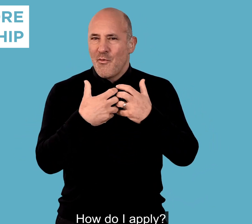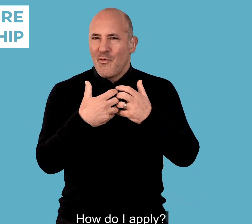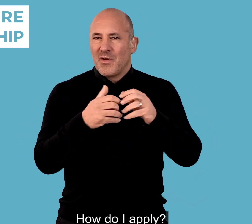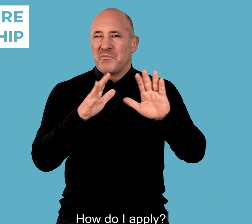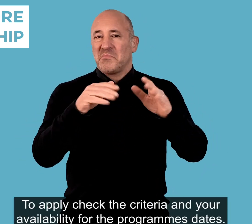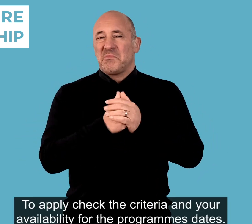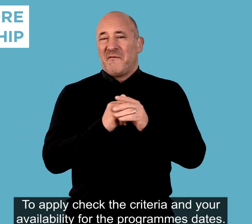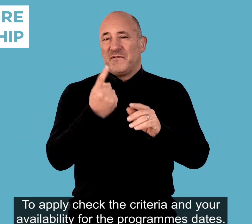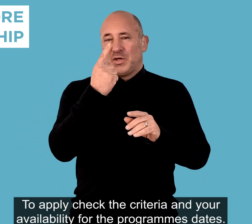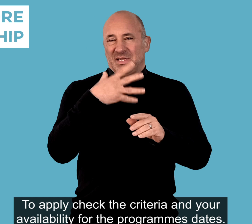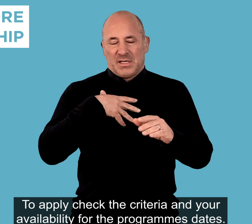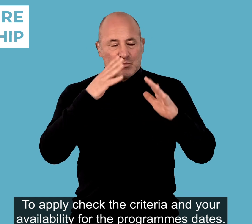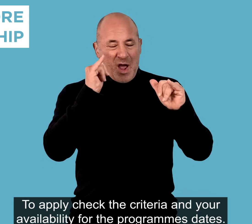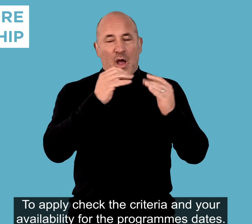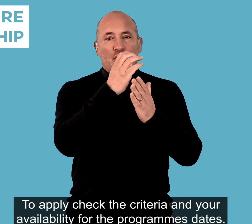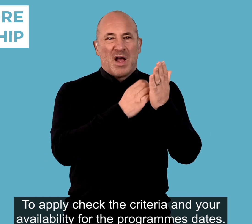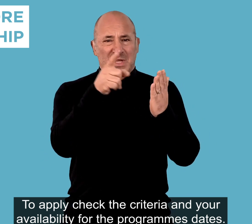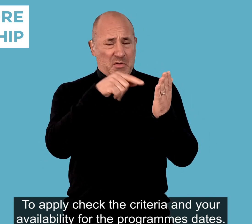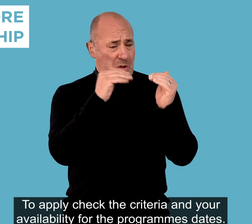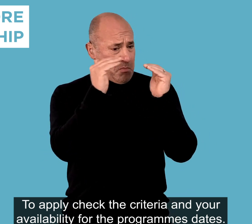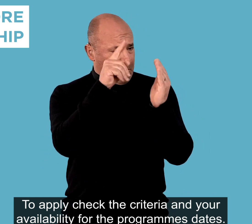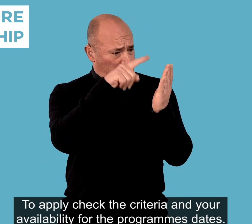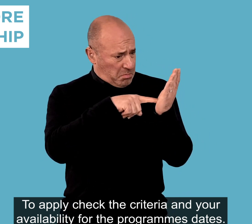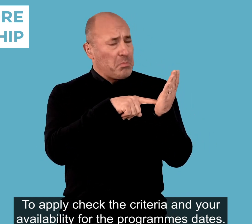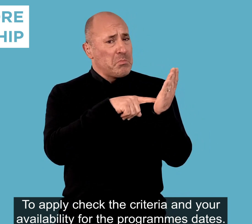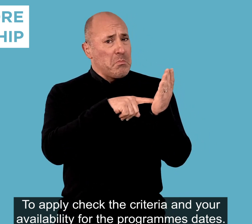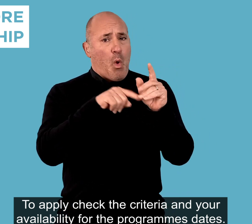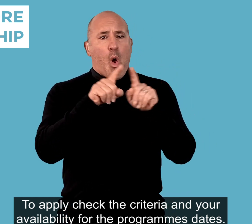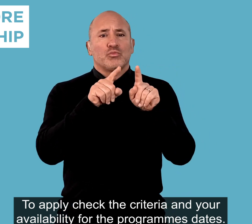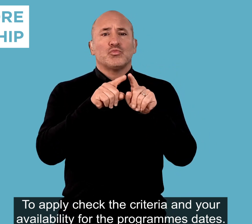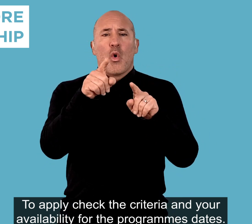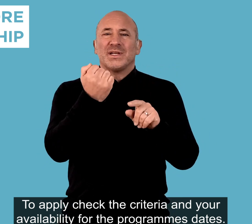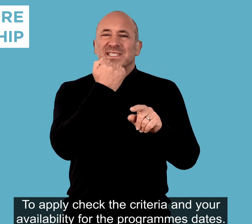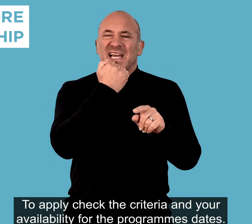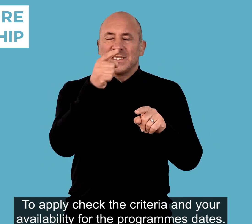To apply check the criteria and your availability for the programme dates